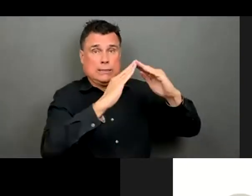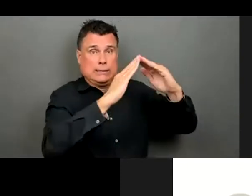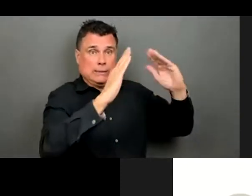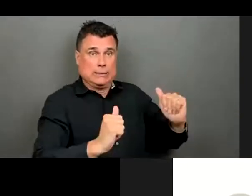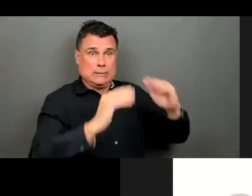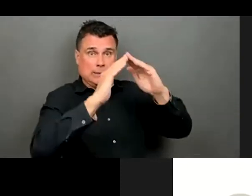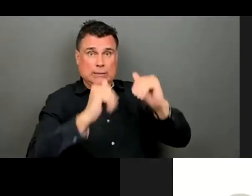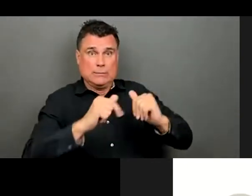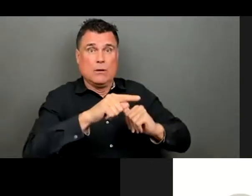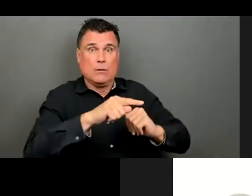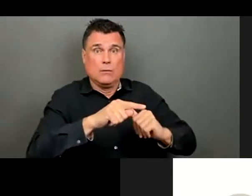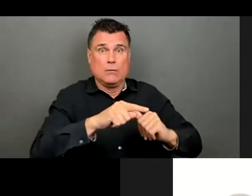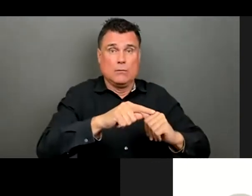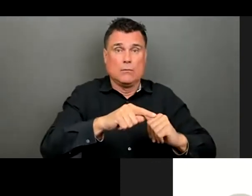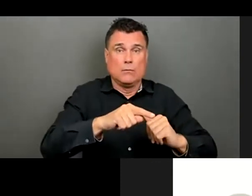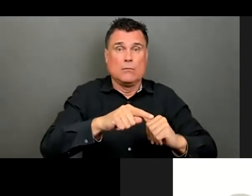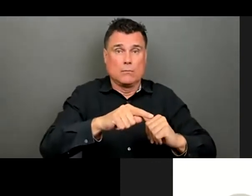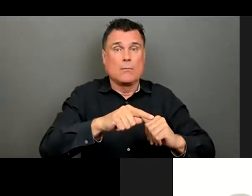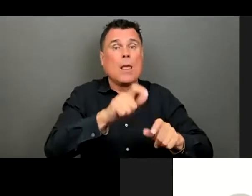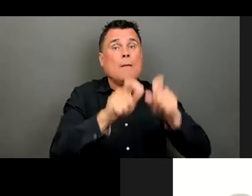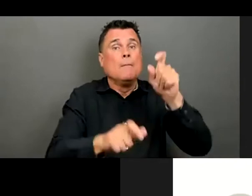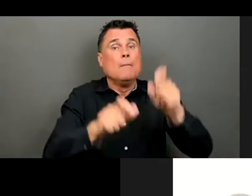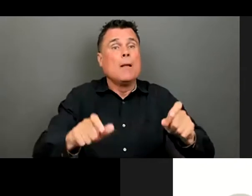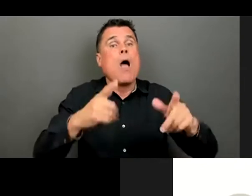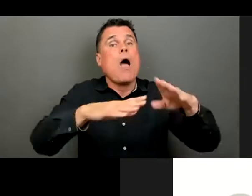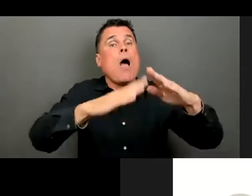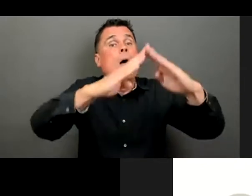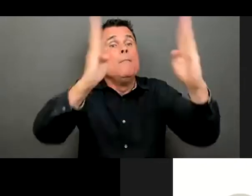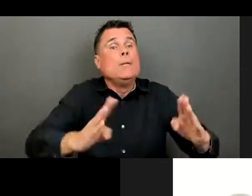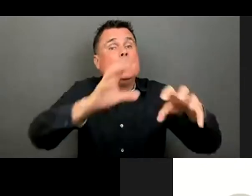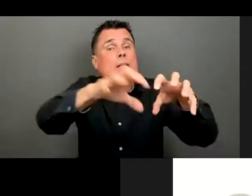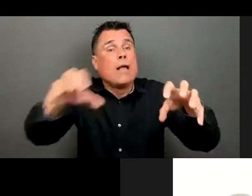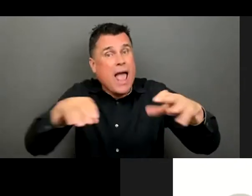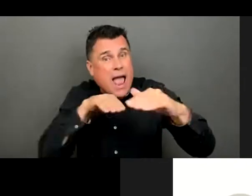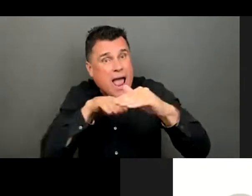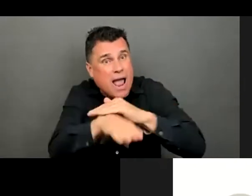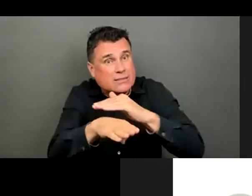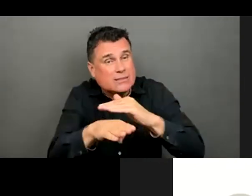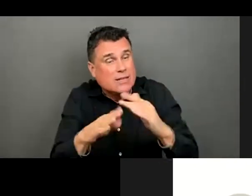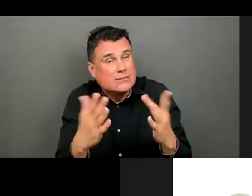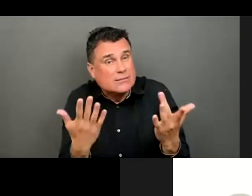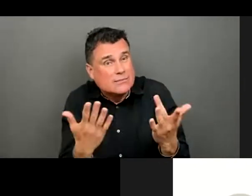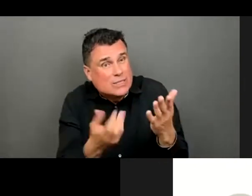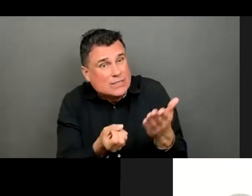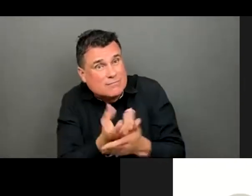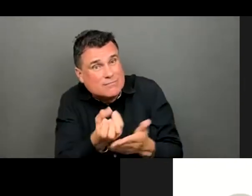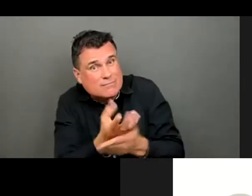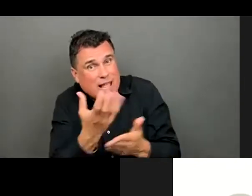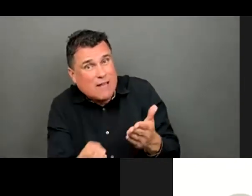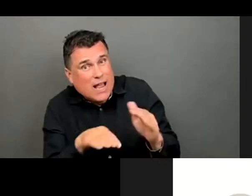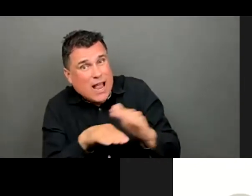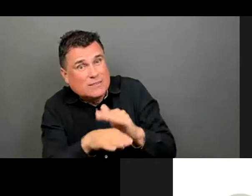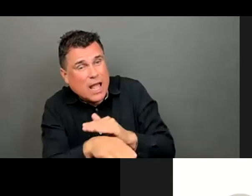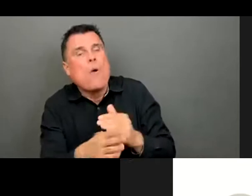reach out the different categories of persons with disabilities, that will be of great value to do early